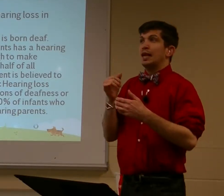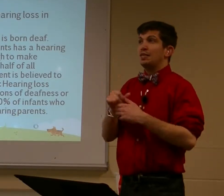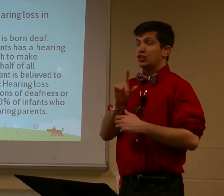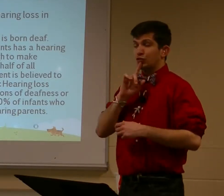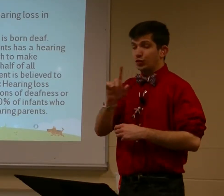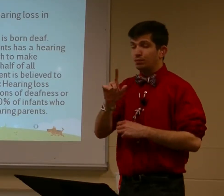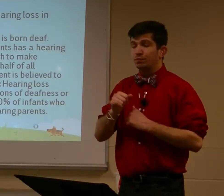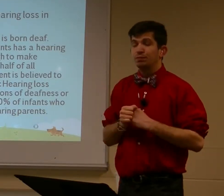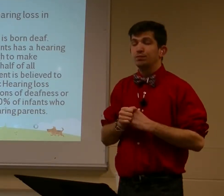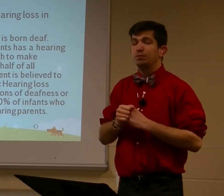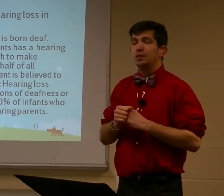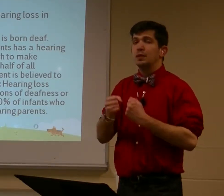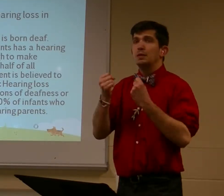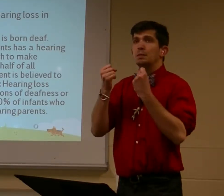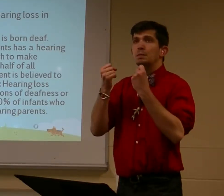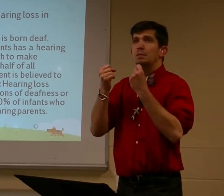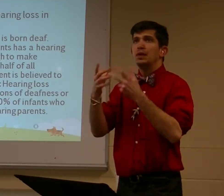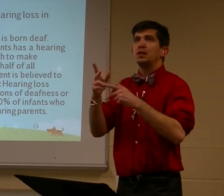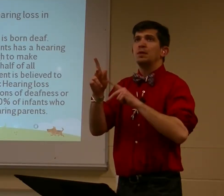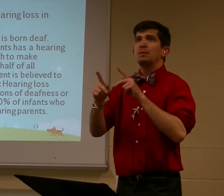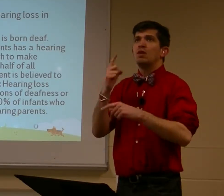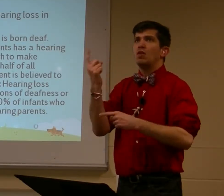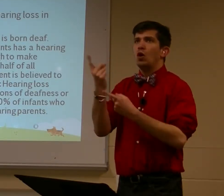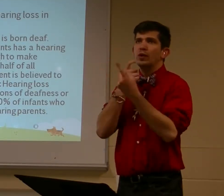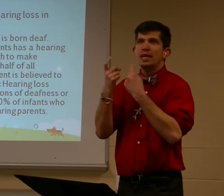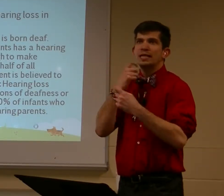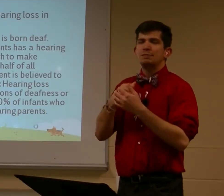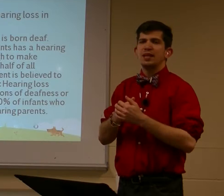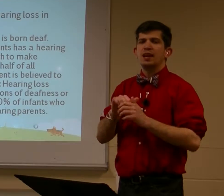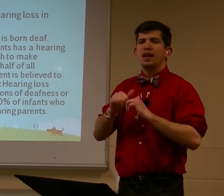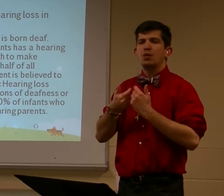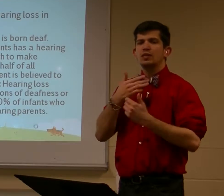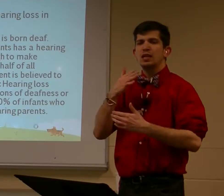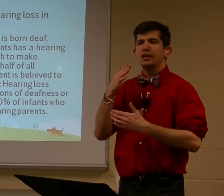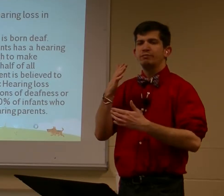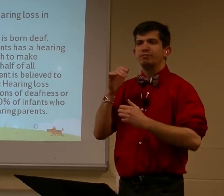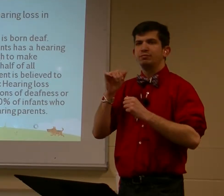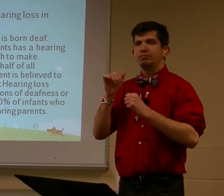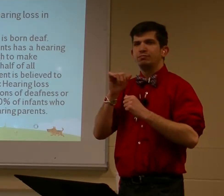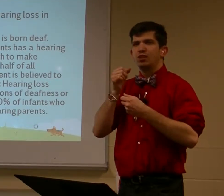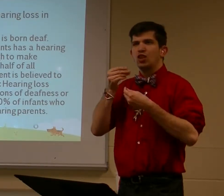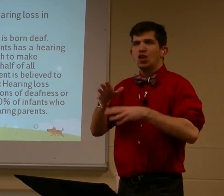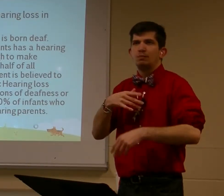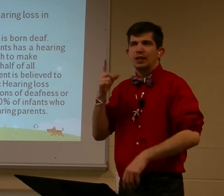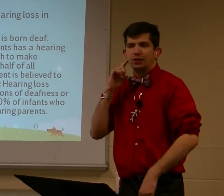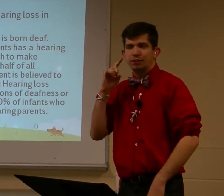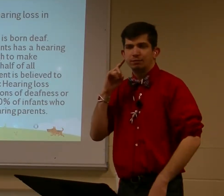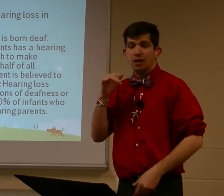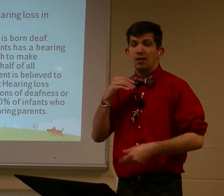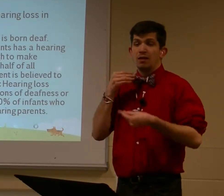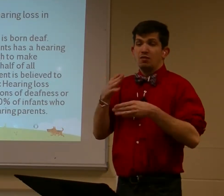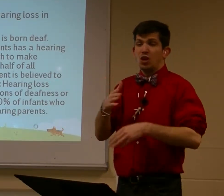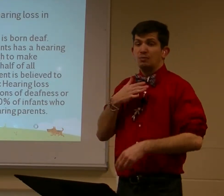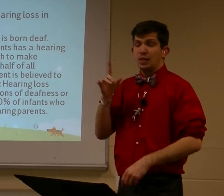And that's true. Many people always ask me, how was I lost my hearing? Lost my